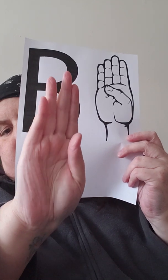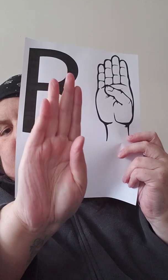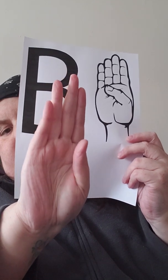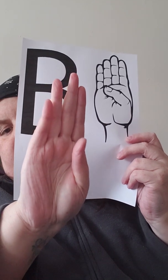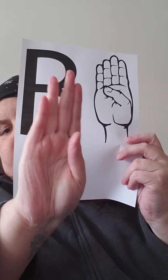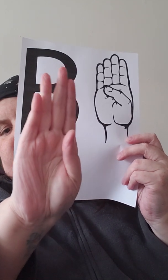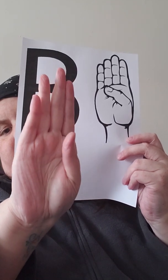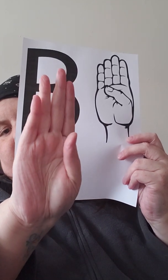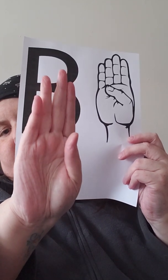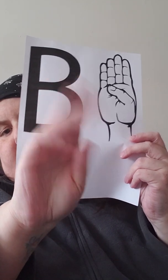we understand.